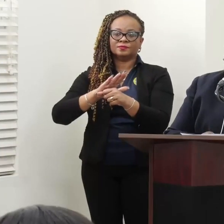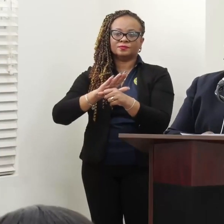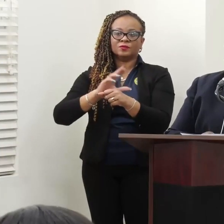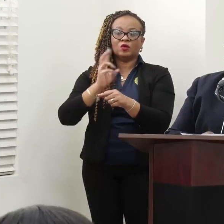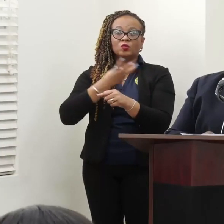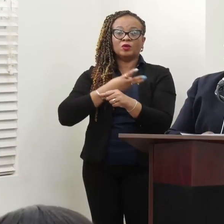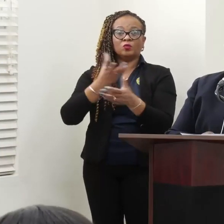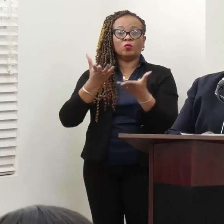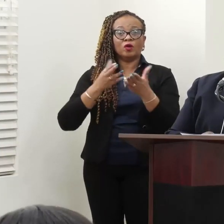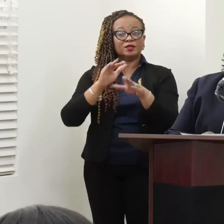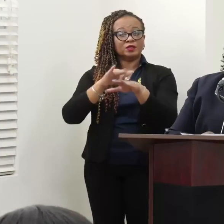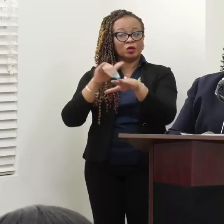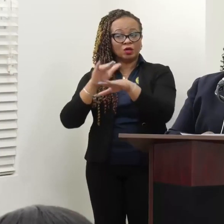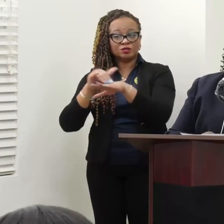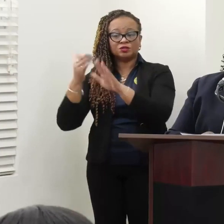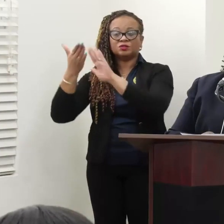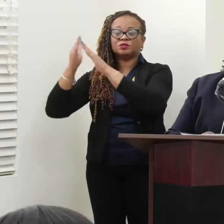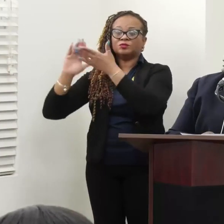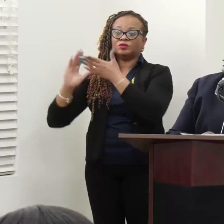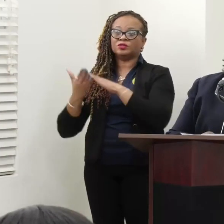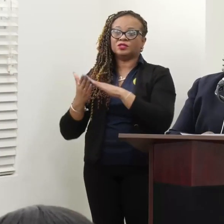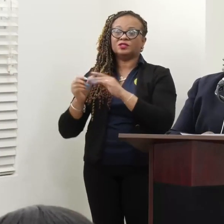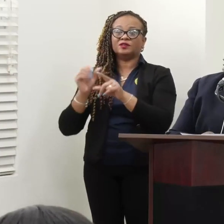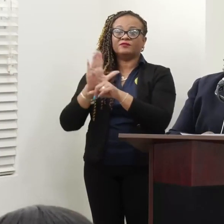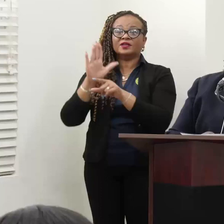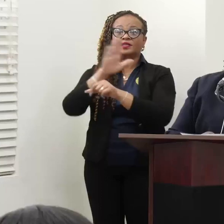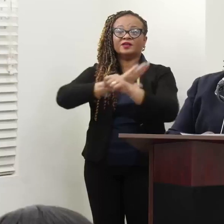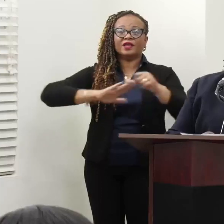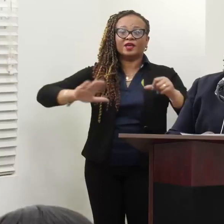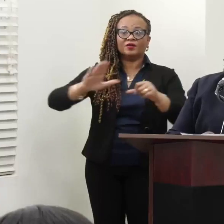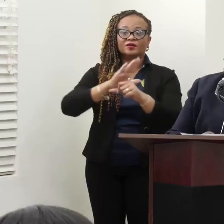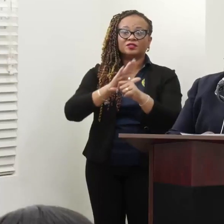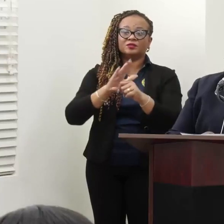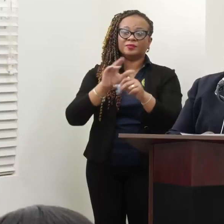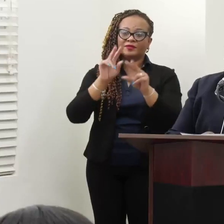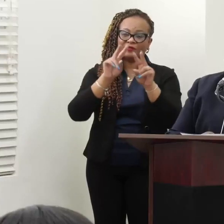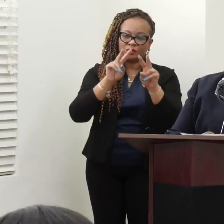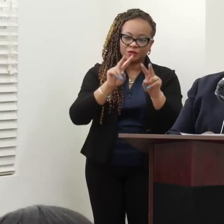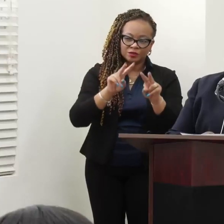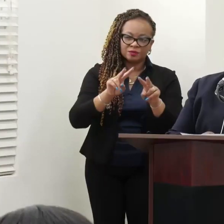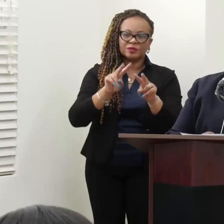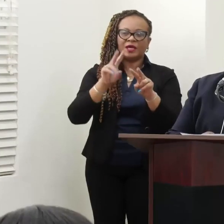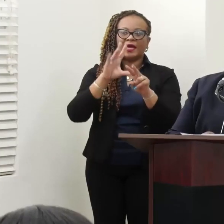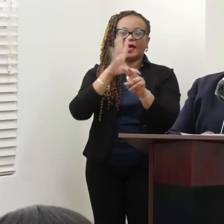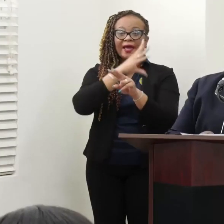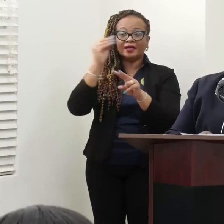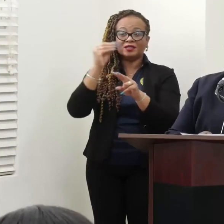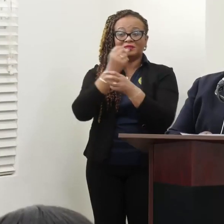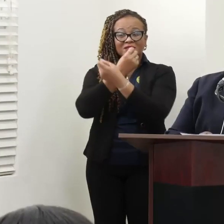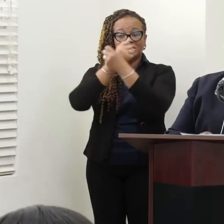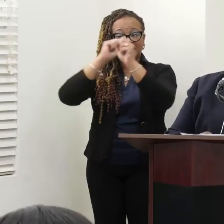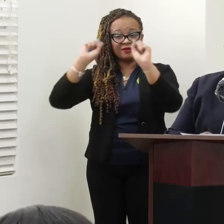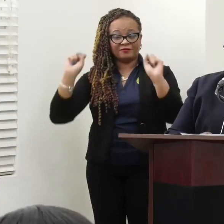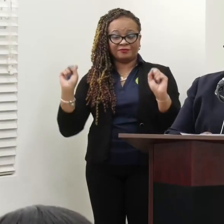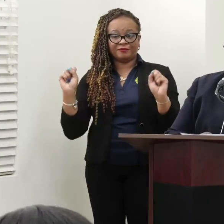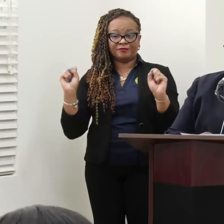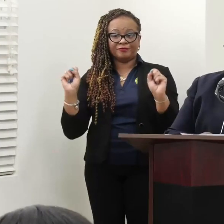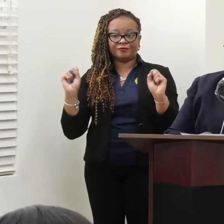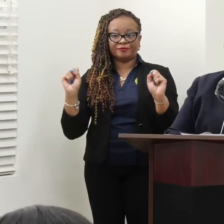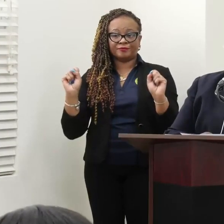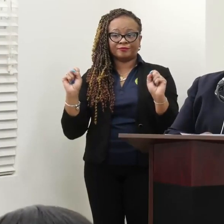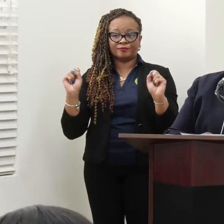We want to caution the community in the affected areas to be vigilant and safe.